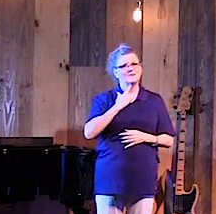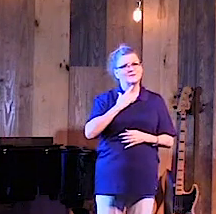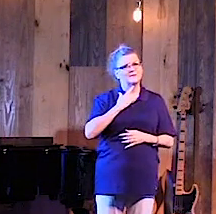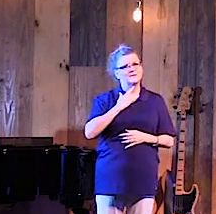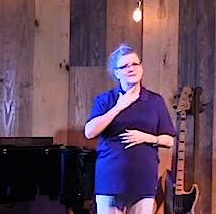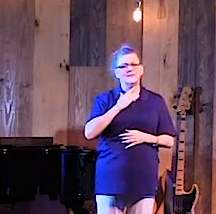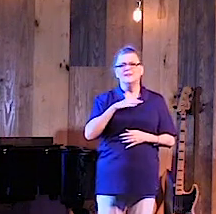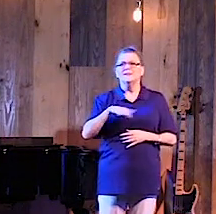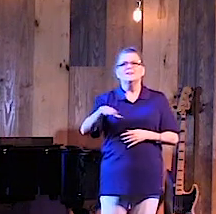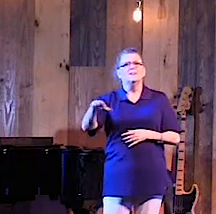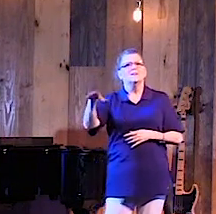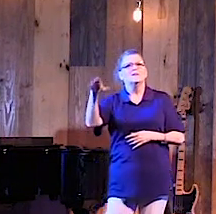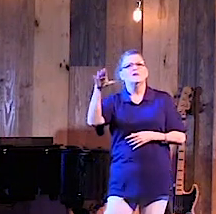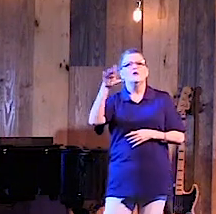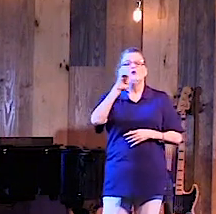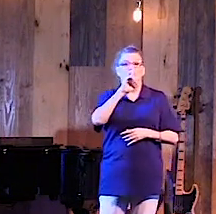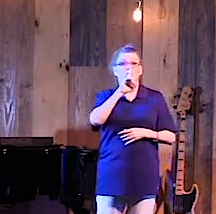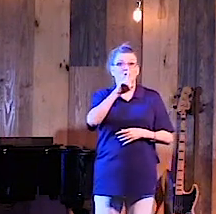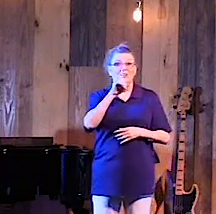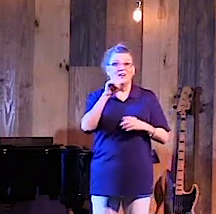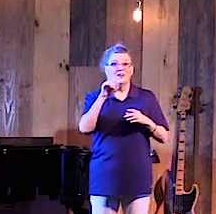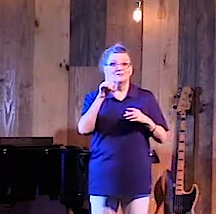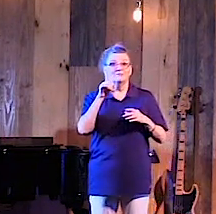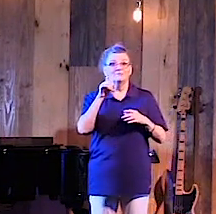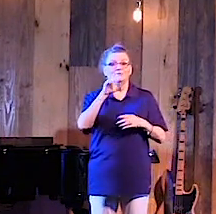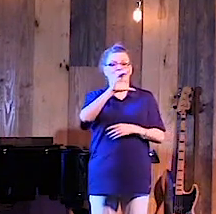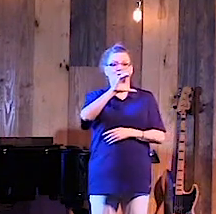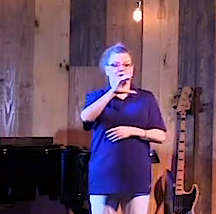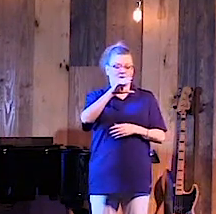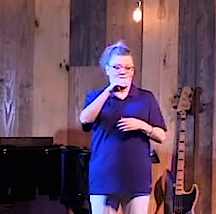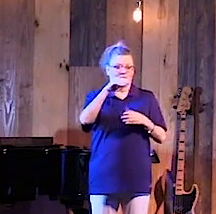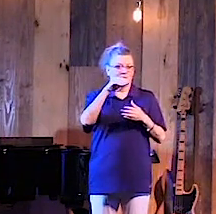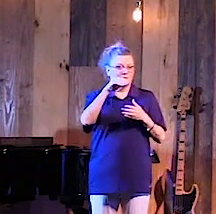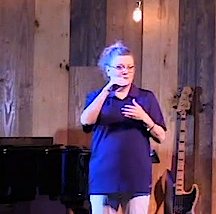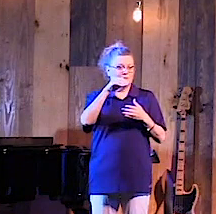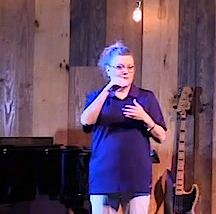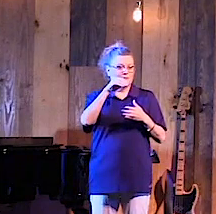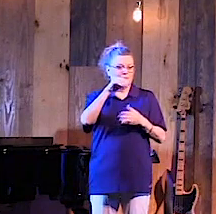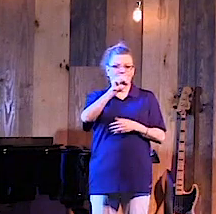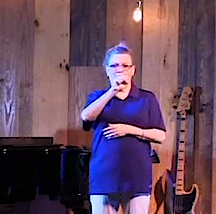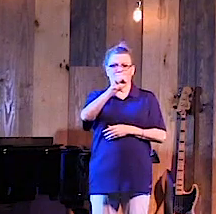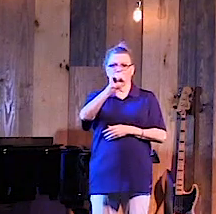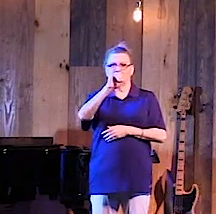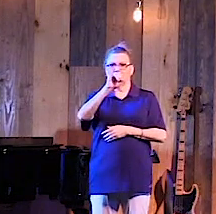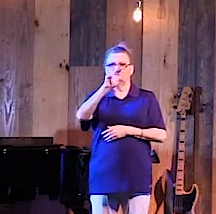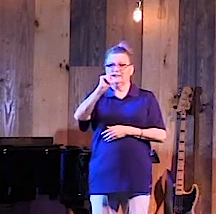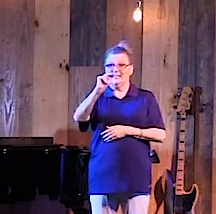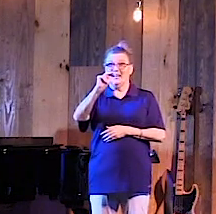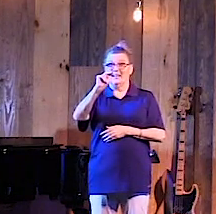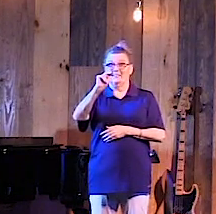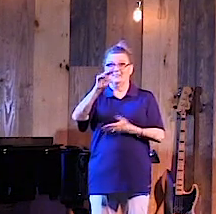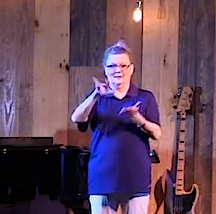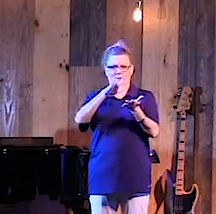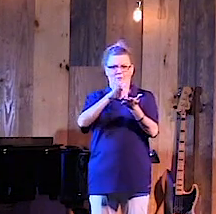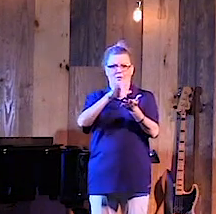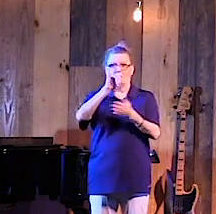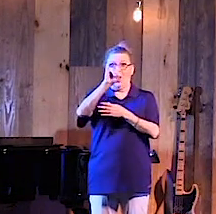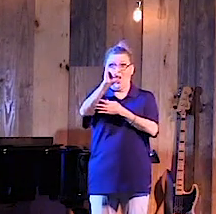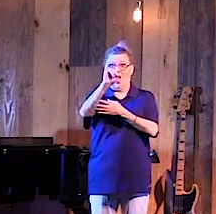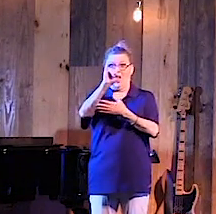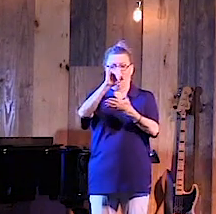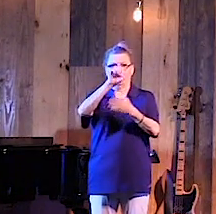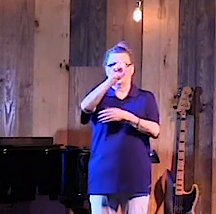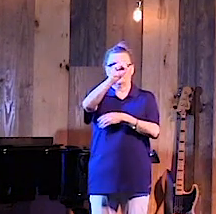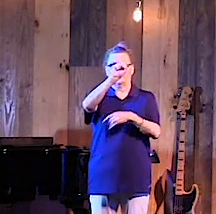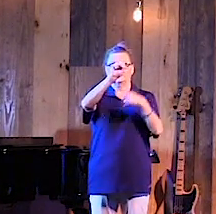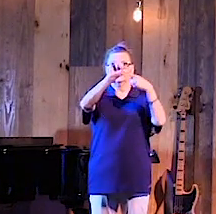core, sin is really a big I problem. It's the middle letter of the word sin. It's the letter I. Sin is a big I